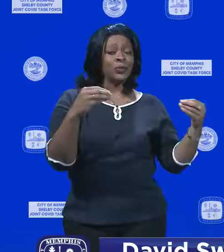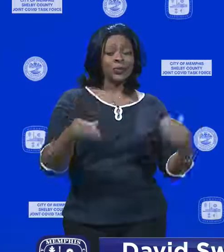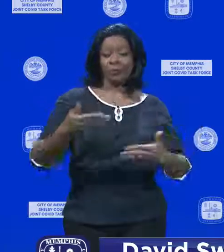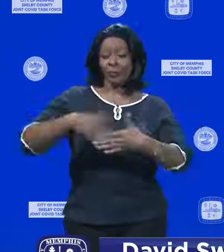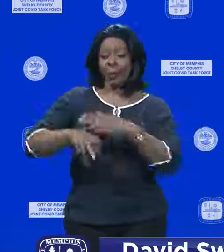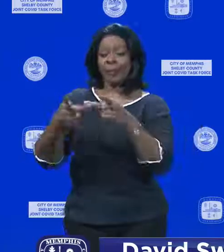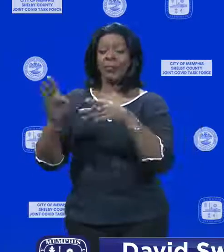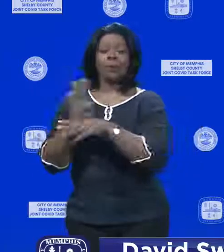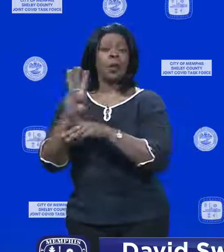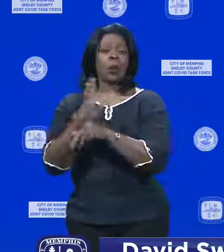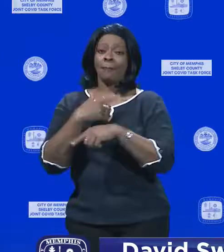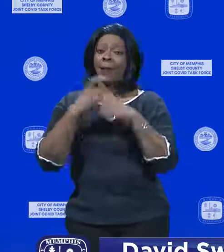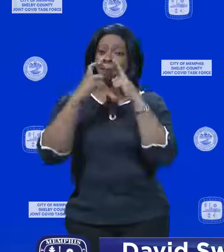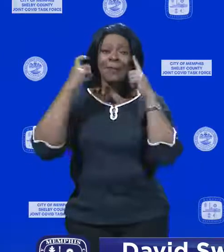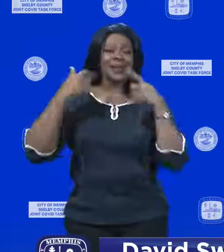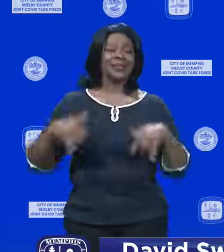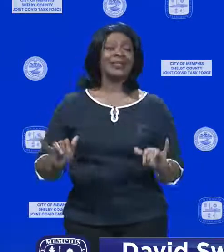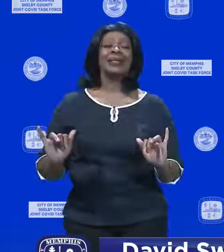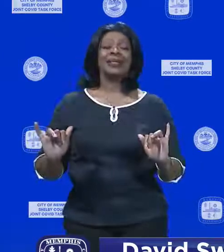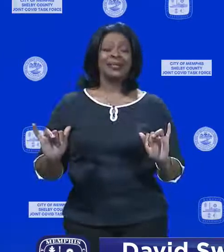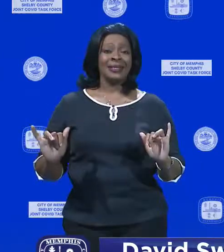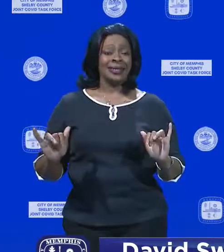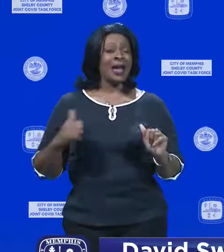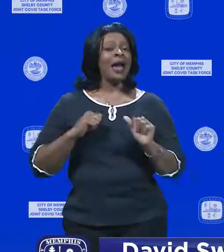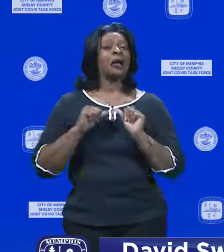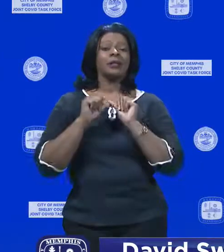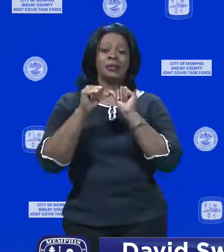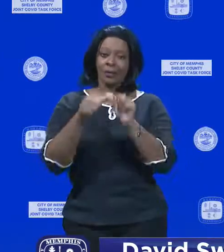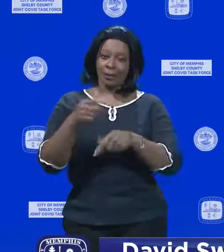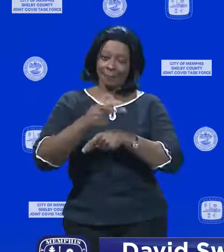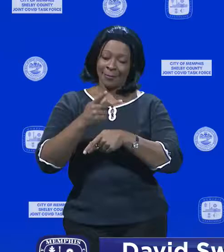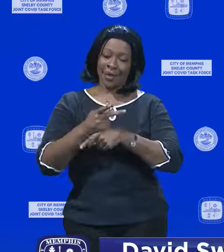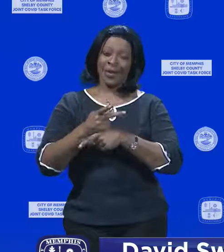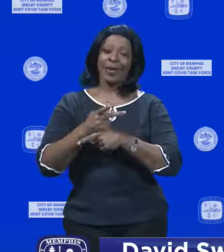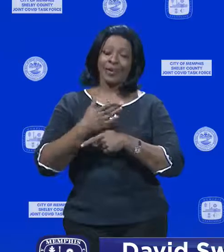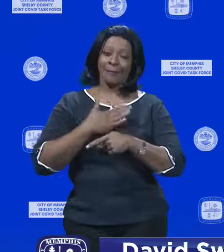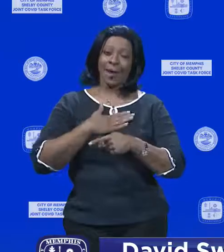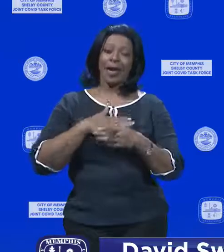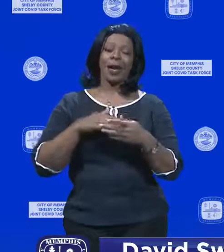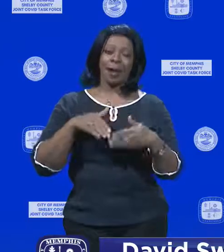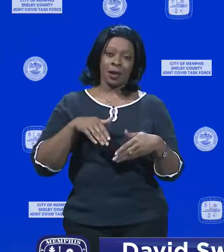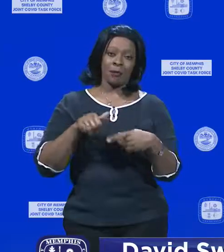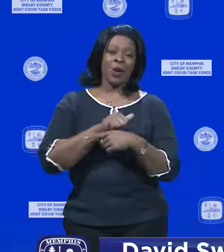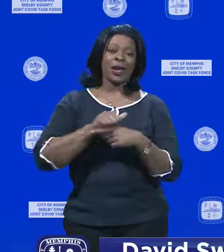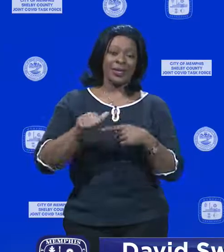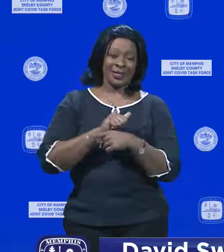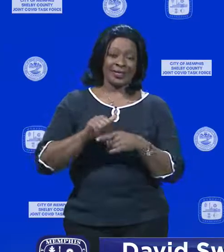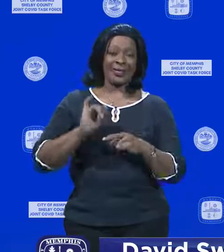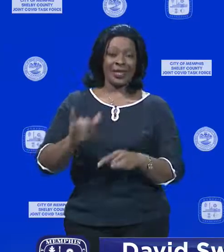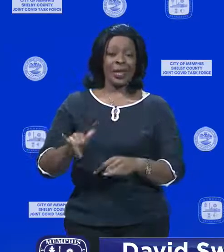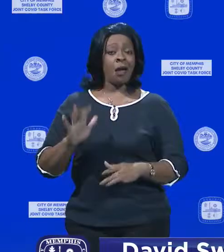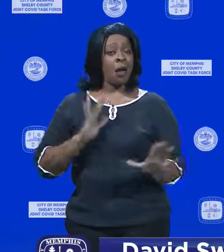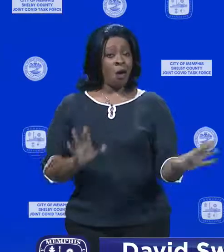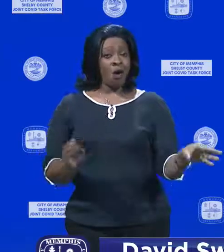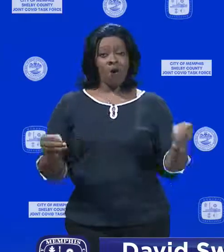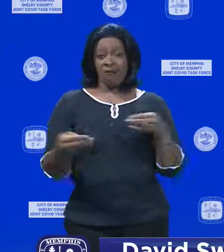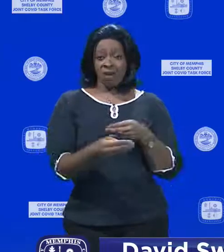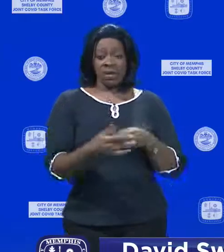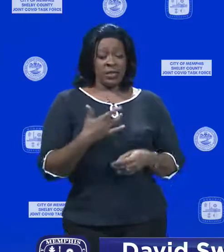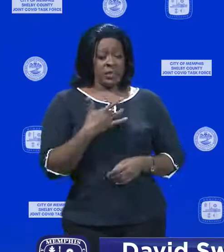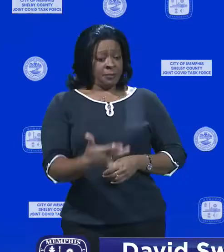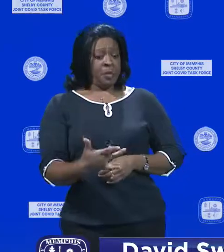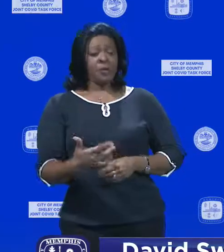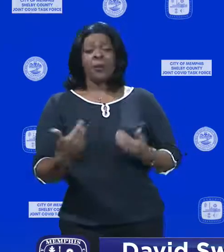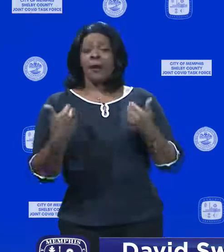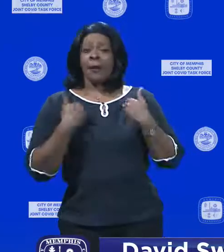go into place of business, I'm wearing my mask. I mean, I've continued to maintain that practice. In our offices, typically,